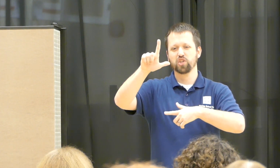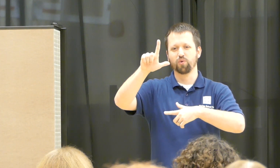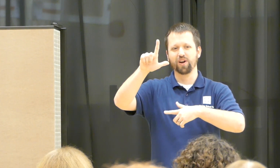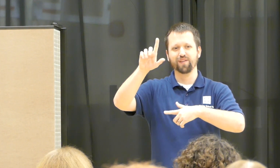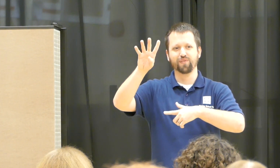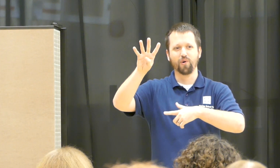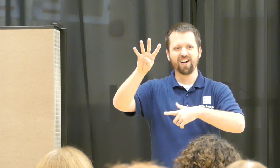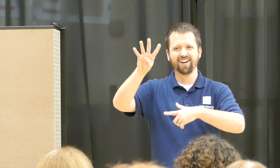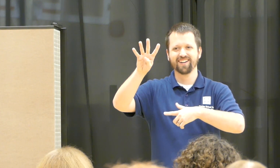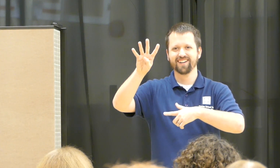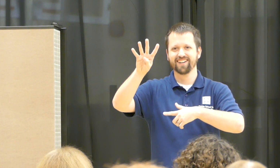24.